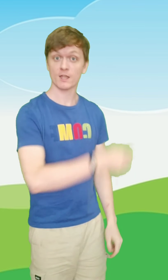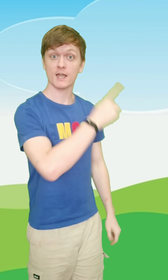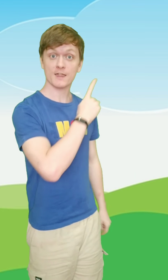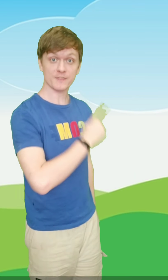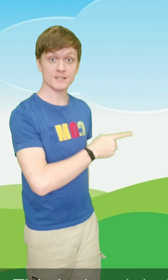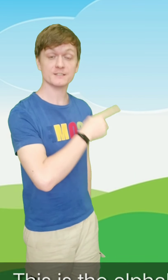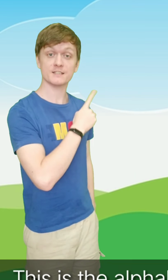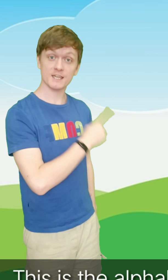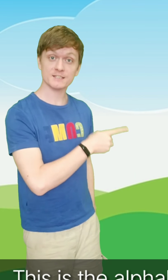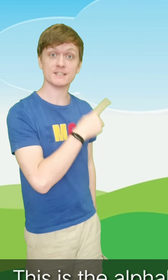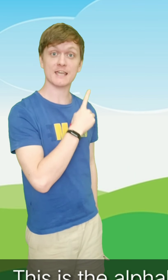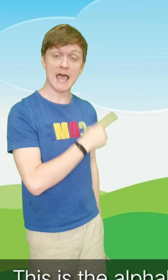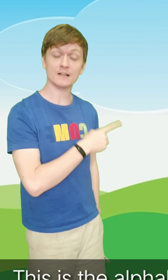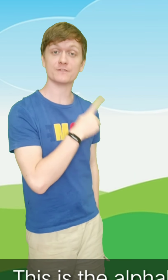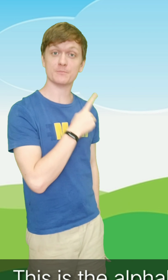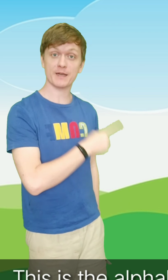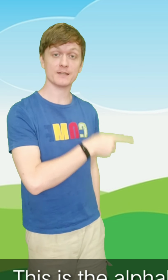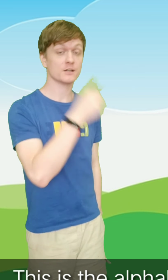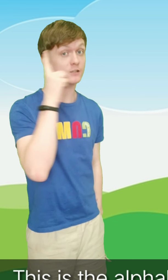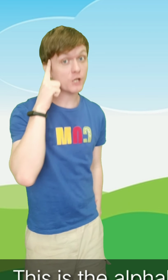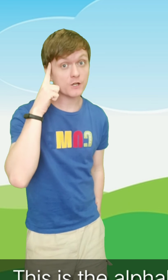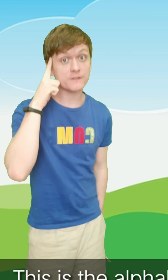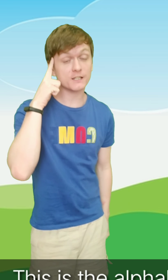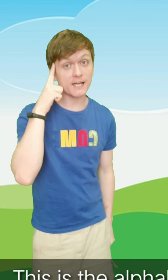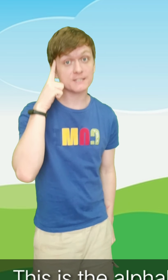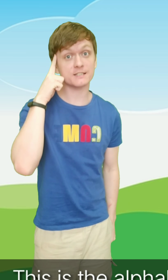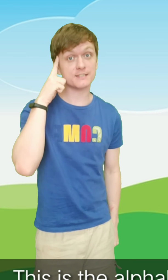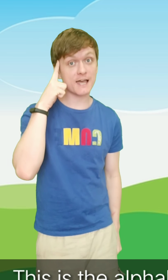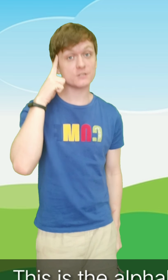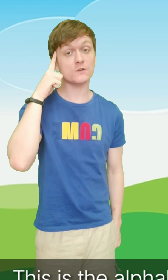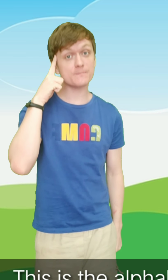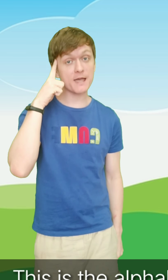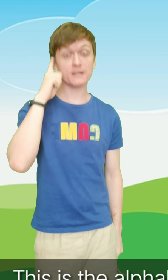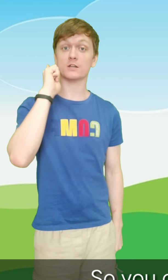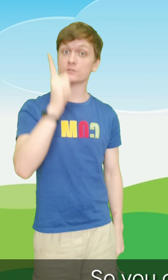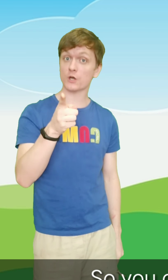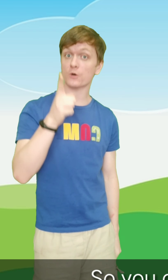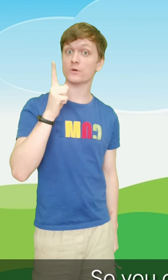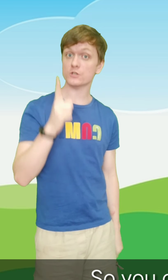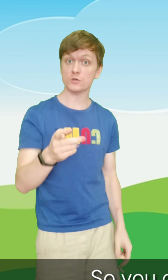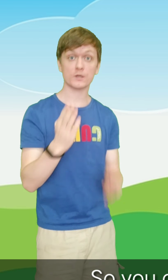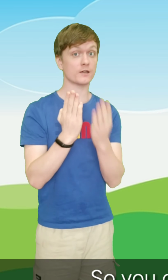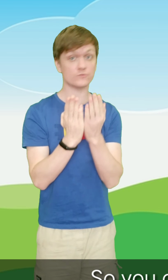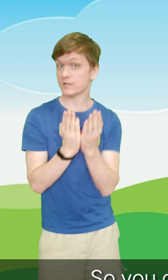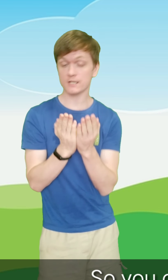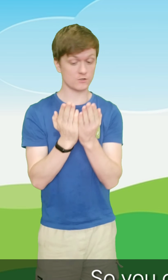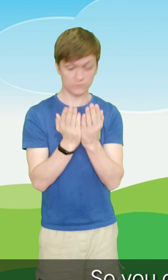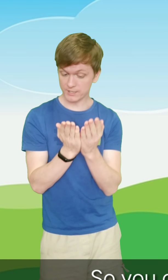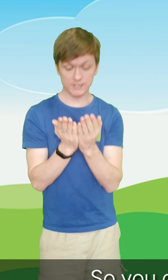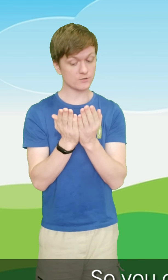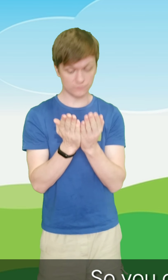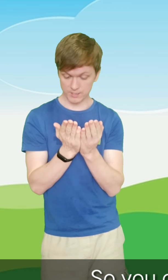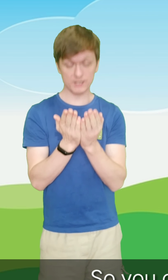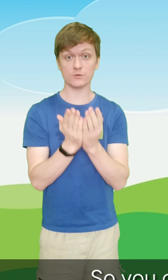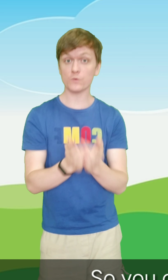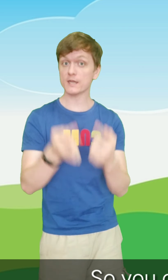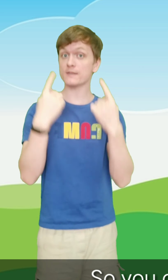this is the alphabet learn the letters that you've met so you can read read read with